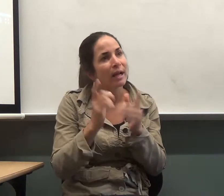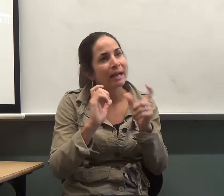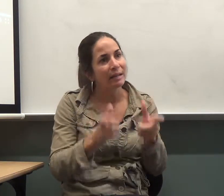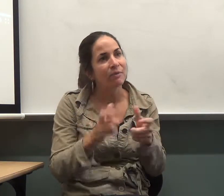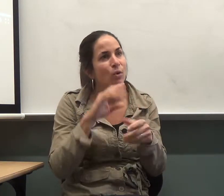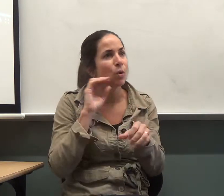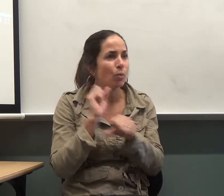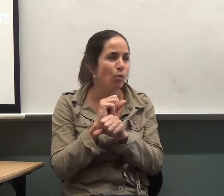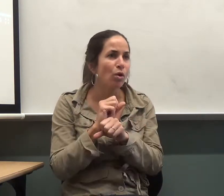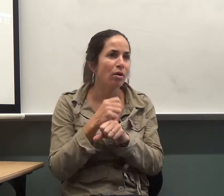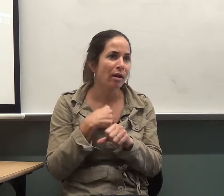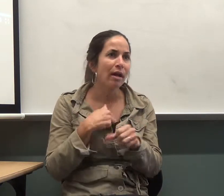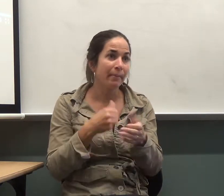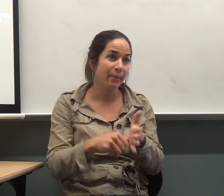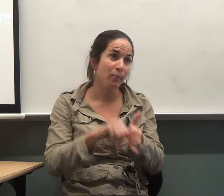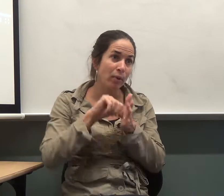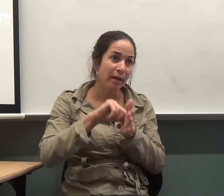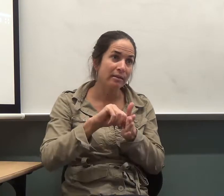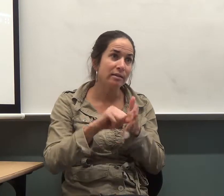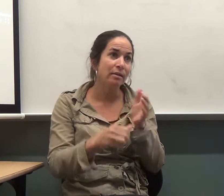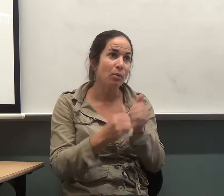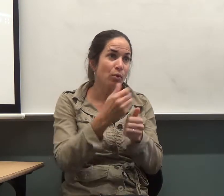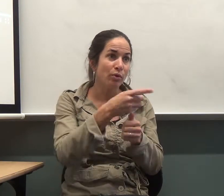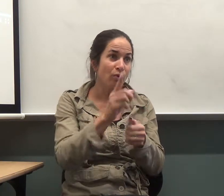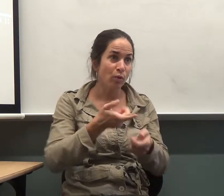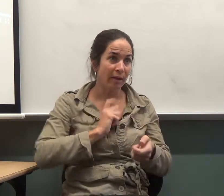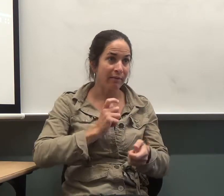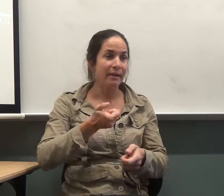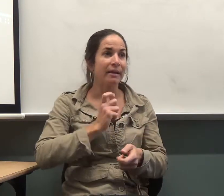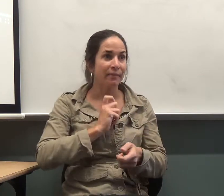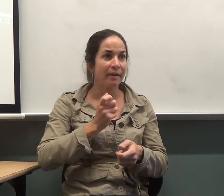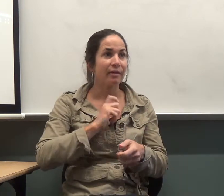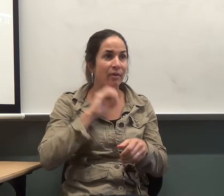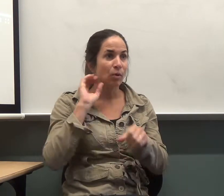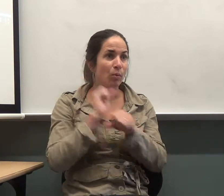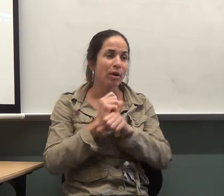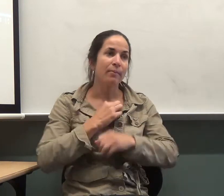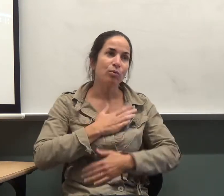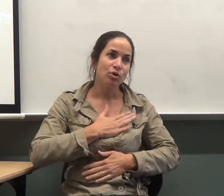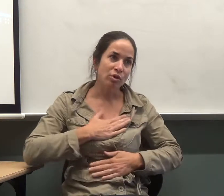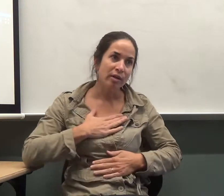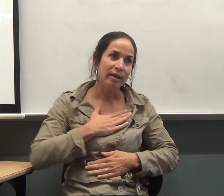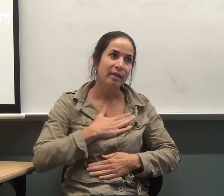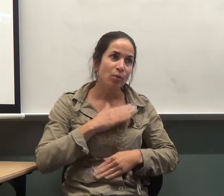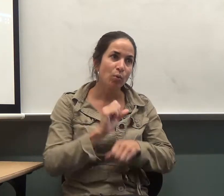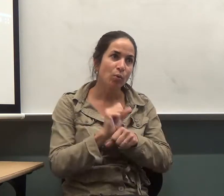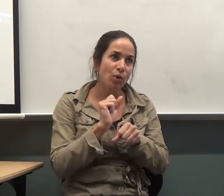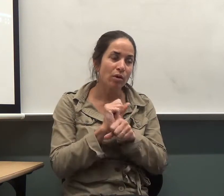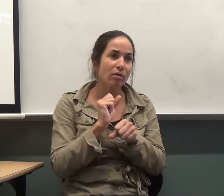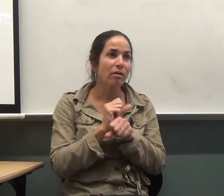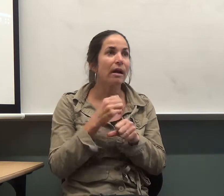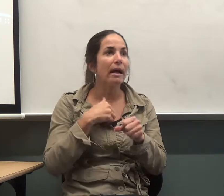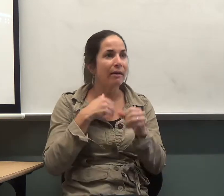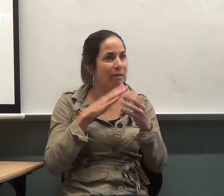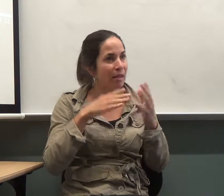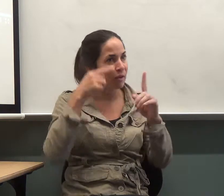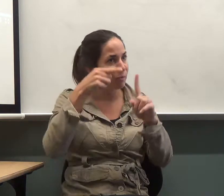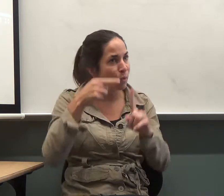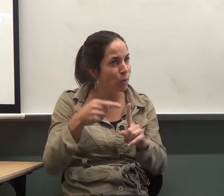I'm very impressed by you. Most of you have turned in all that homework. I appreciate it. And I have a lot of grades for you, so don't worry. You can miss one day,